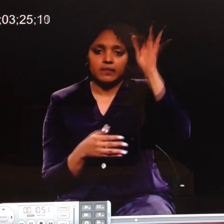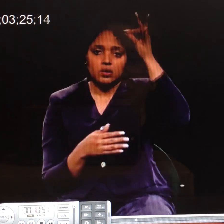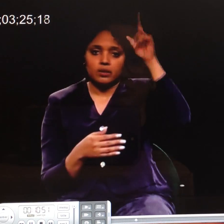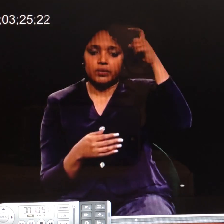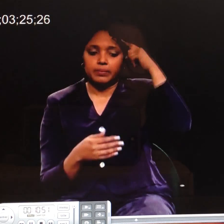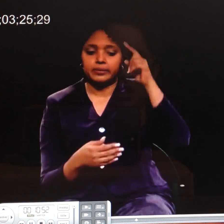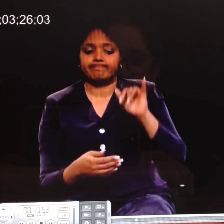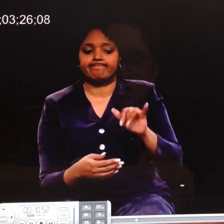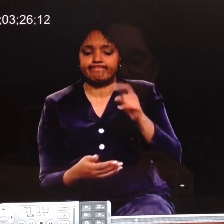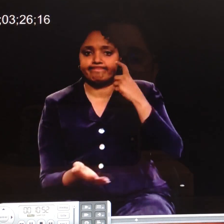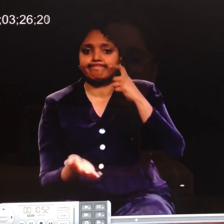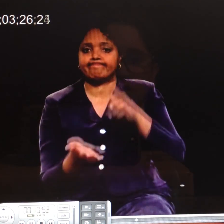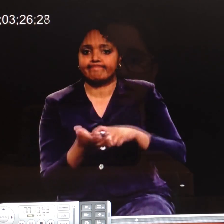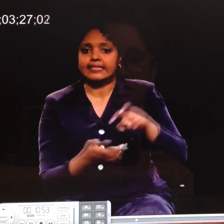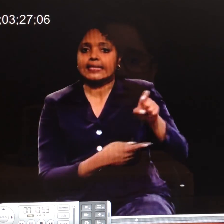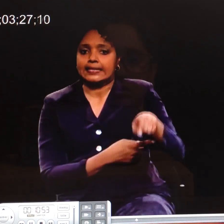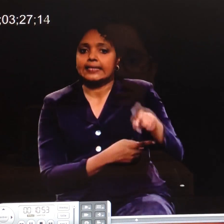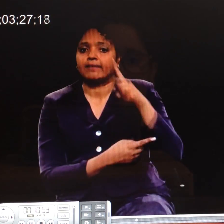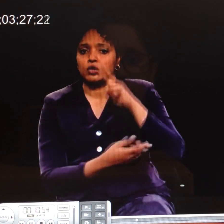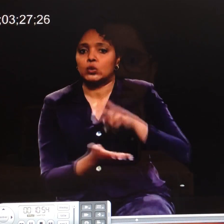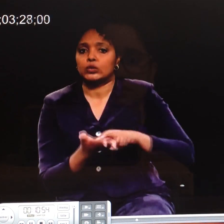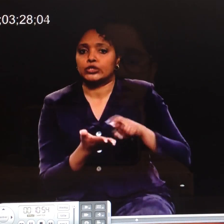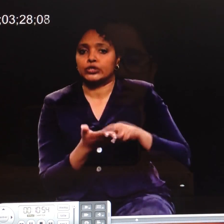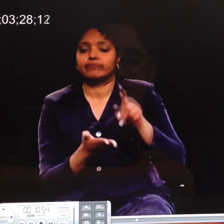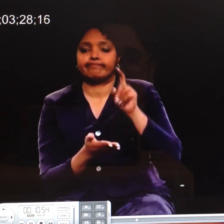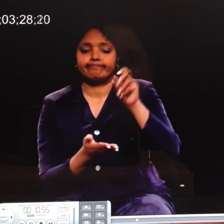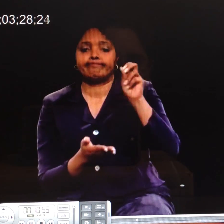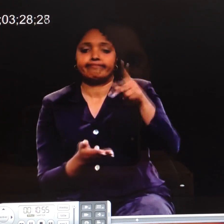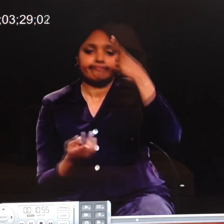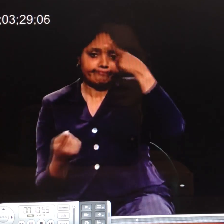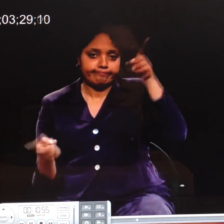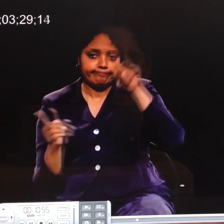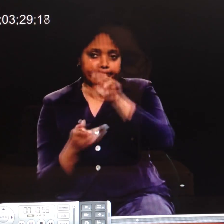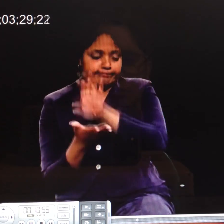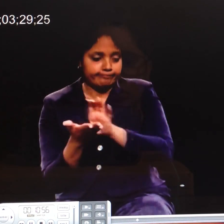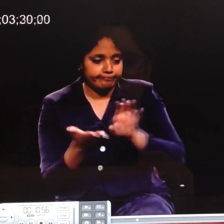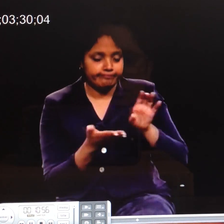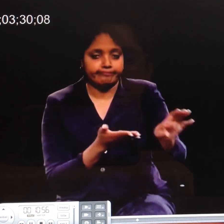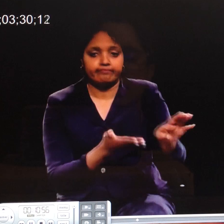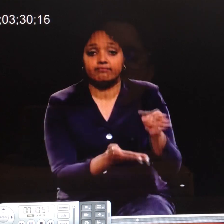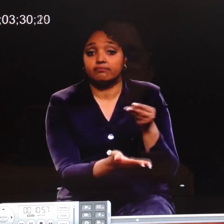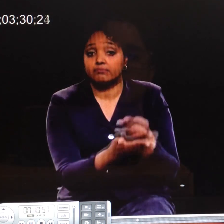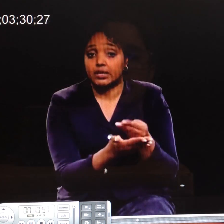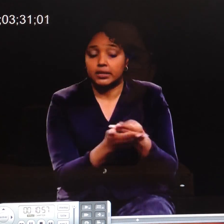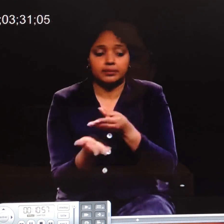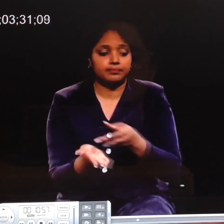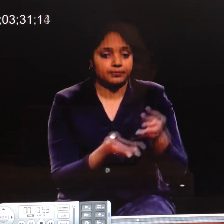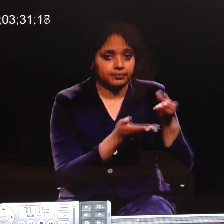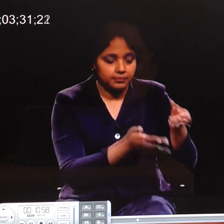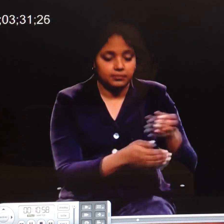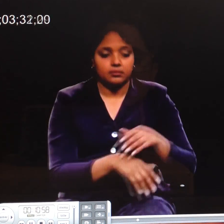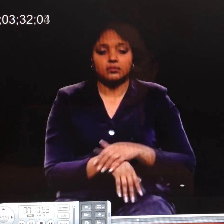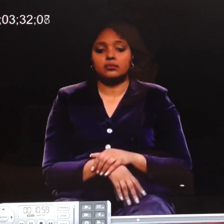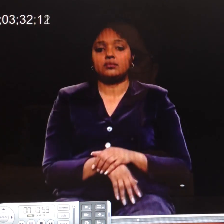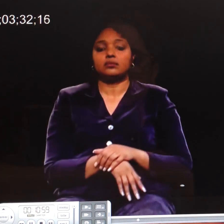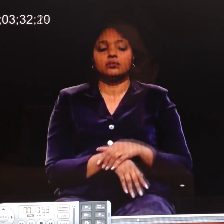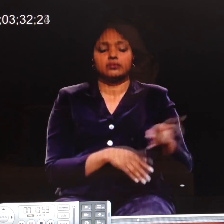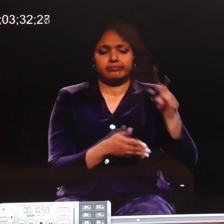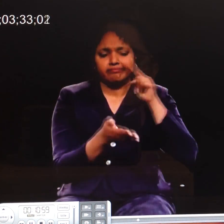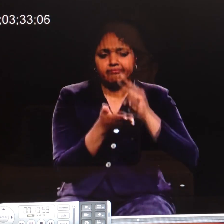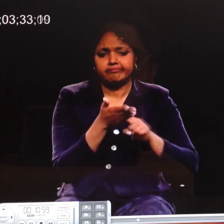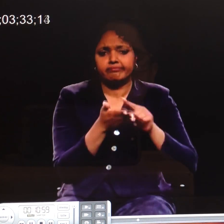And we have yet to find what causes the virus. So the federal government actually approved, granted some money for